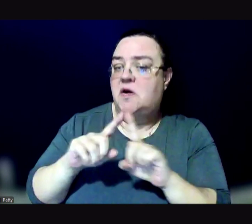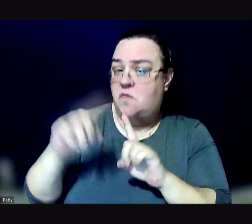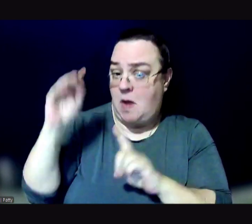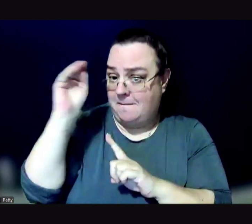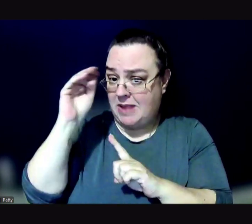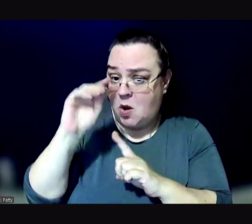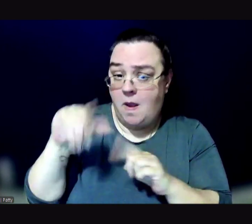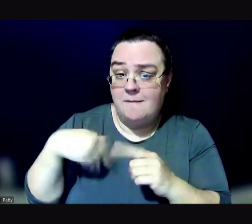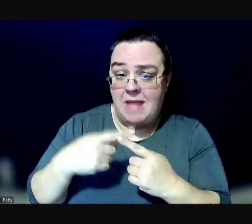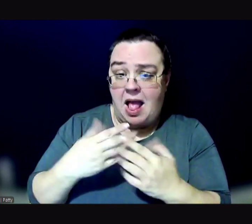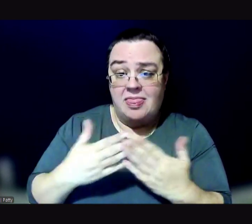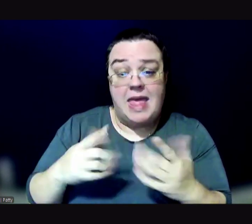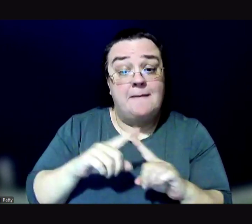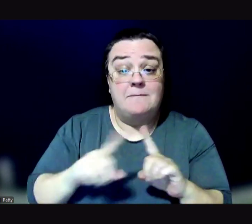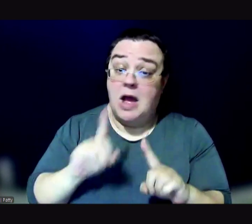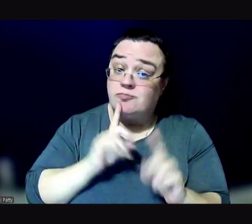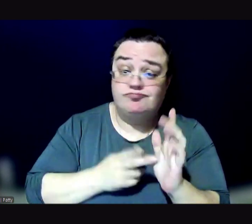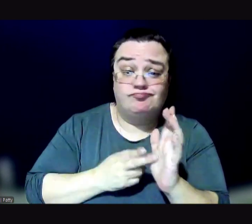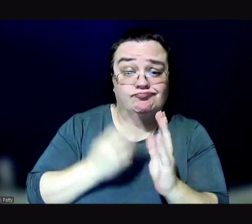truly optimistic